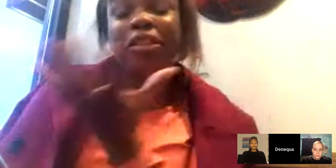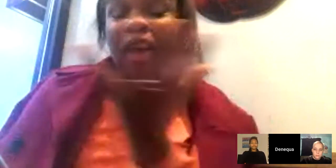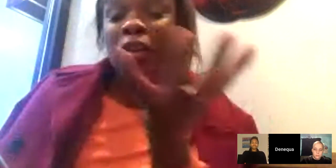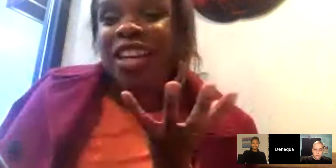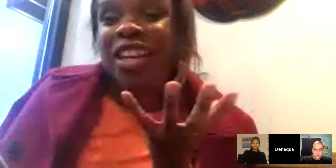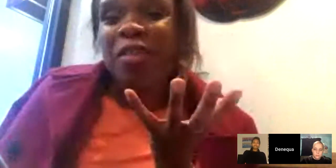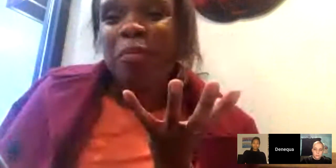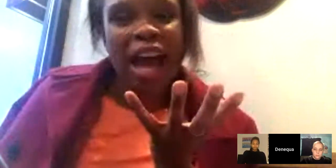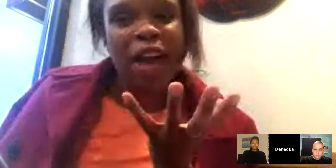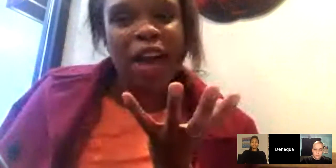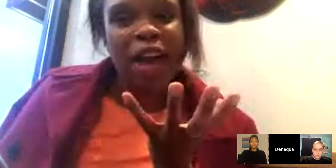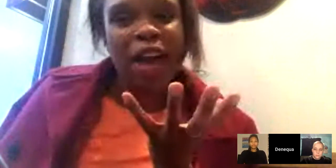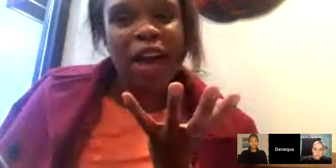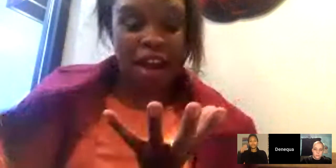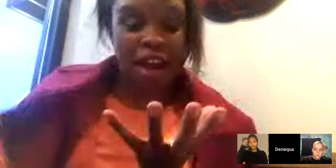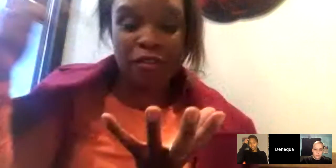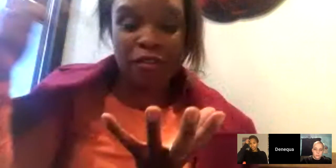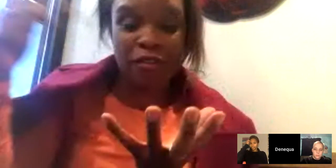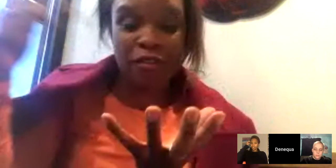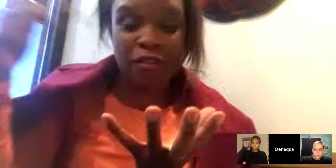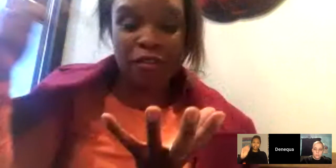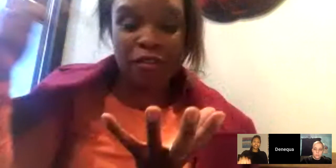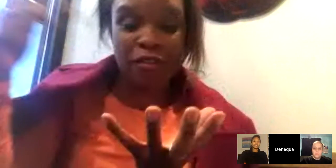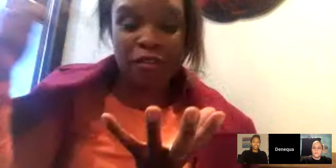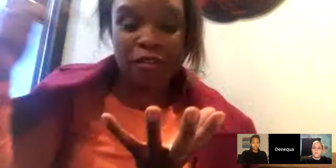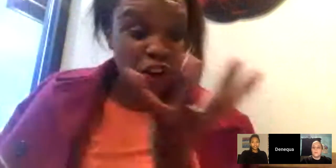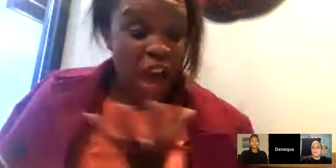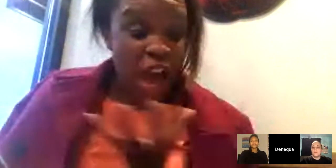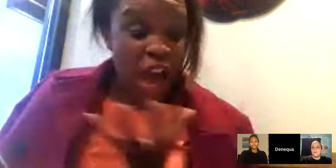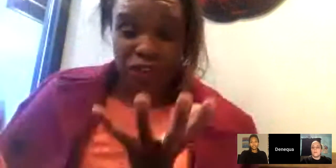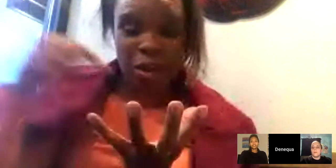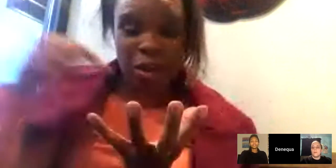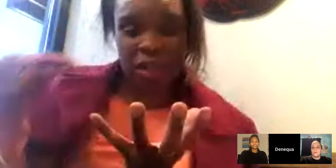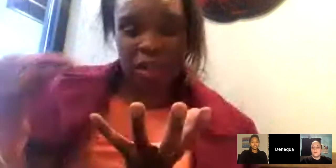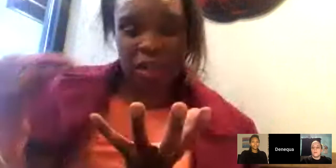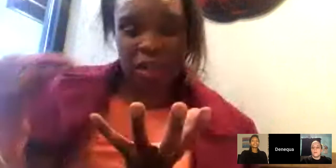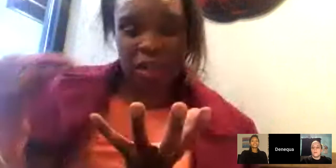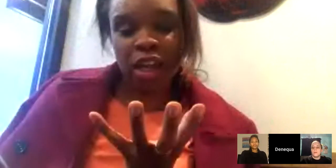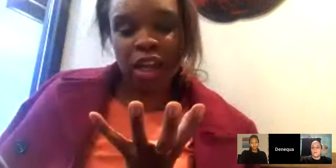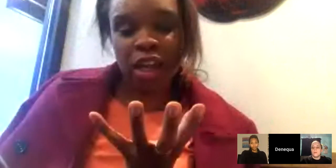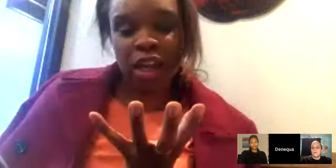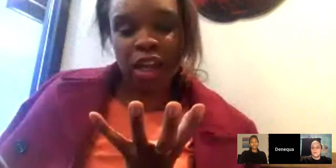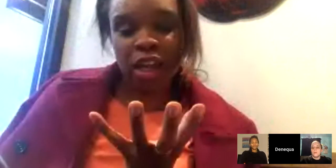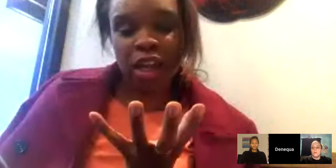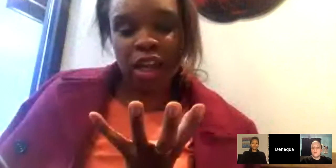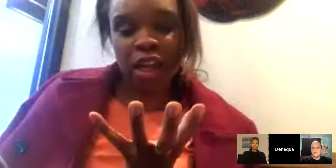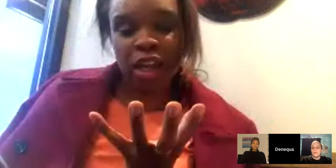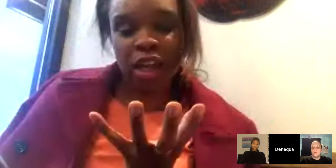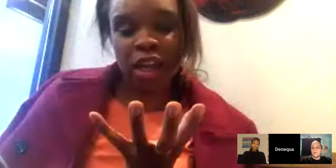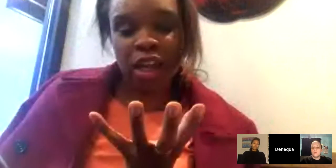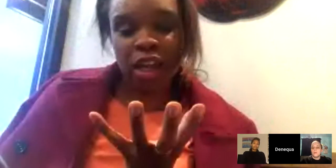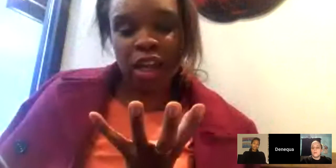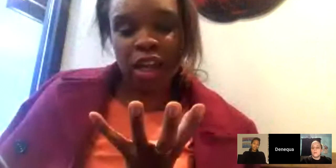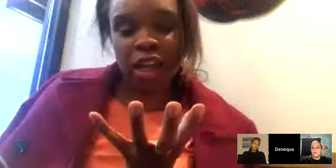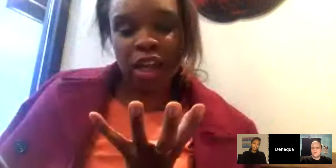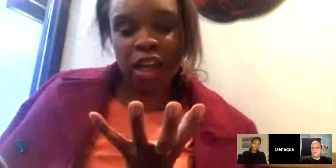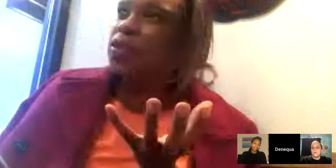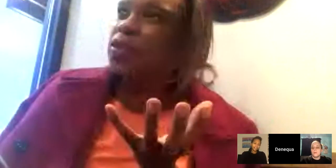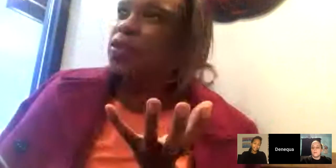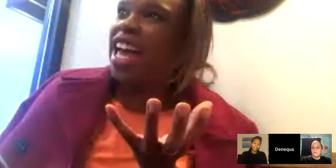loved it, but I would have never said this right here. I have to do something about it. And I was thinking in other ways I could use that,